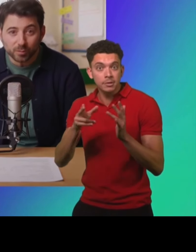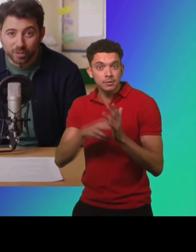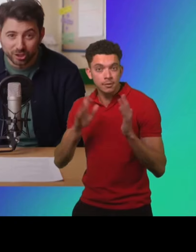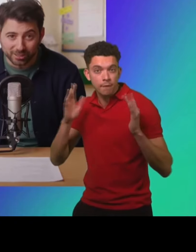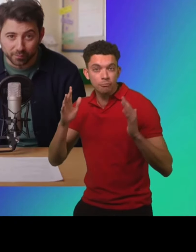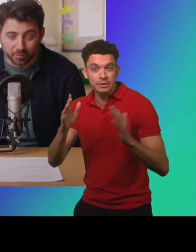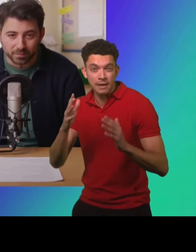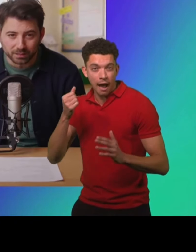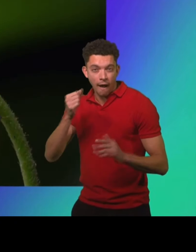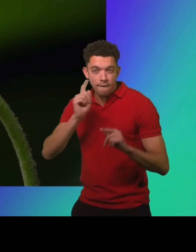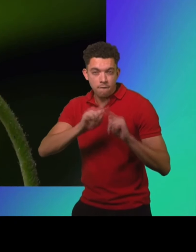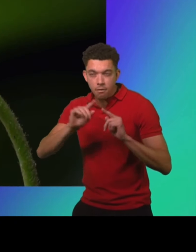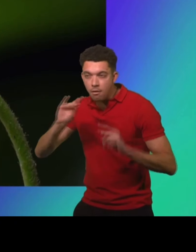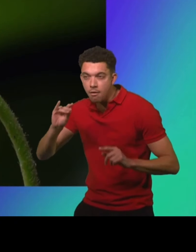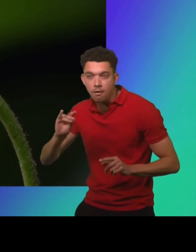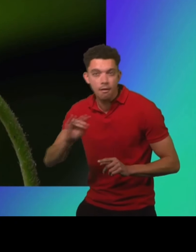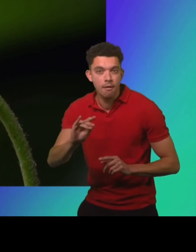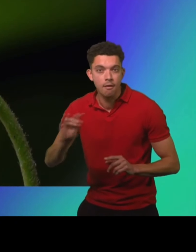different species of them.